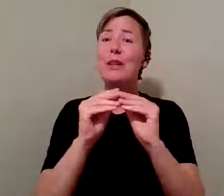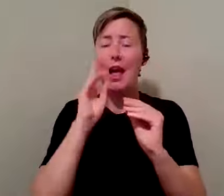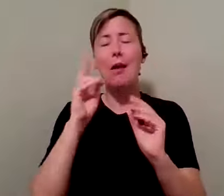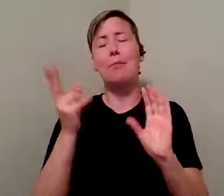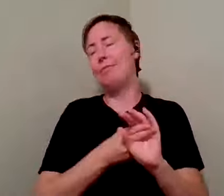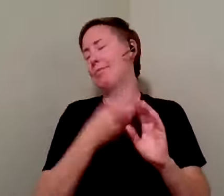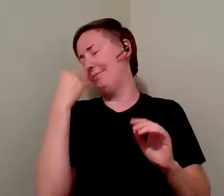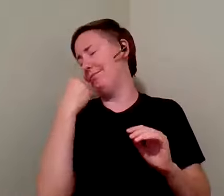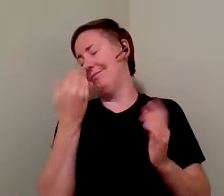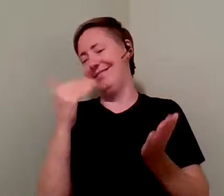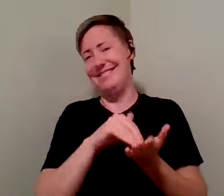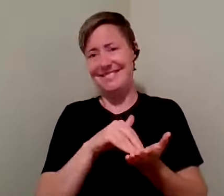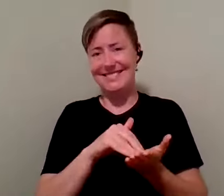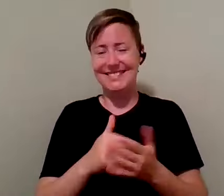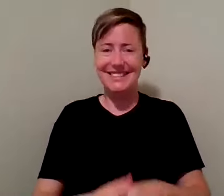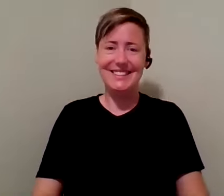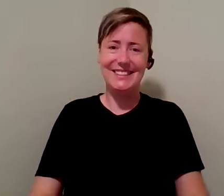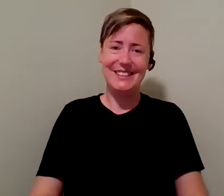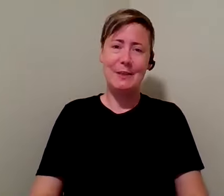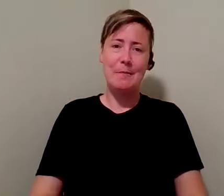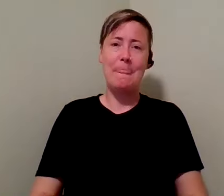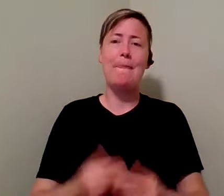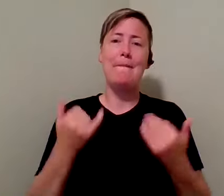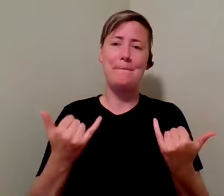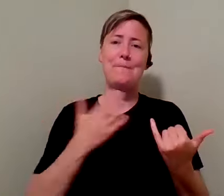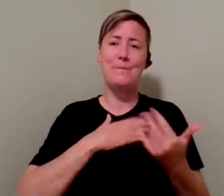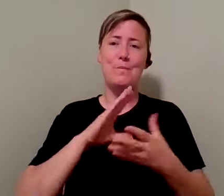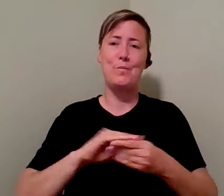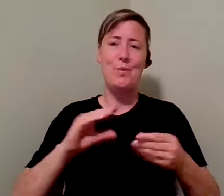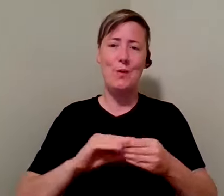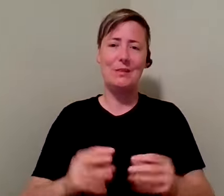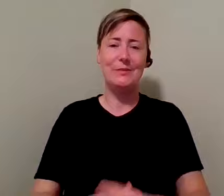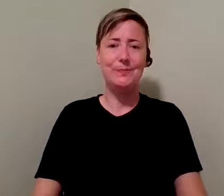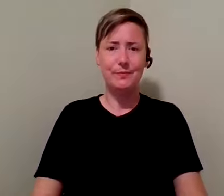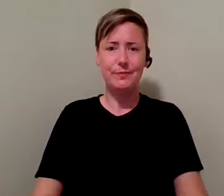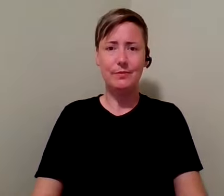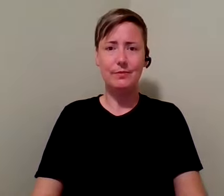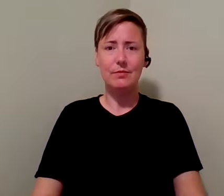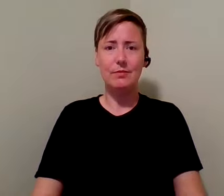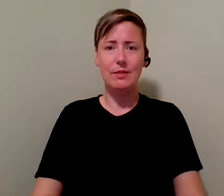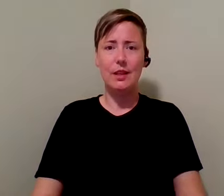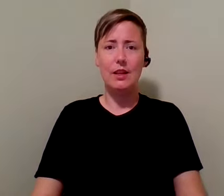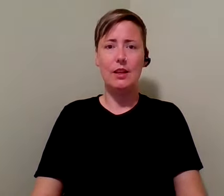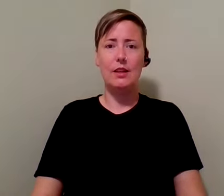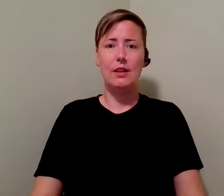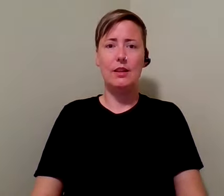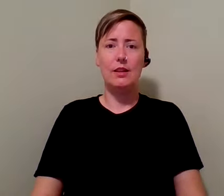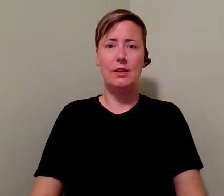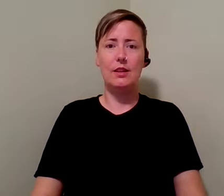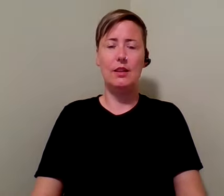that being the case, let's get straight into my story. Our stories do disclose in a general way what it used to be